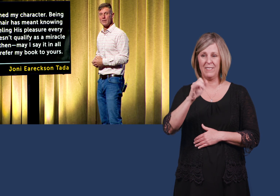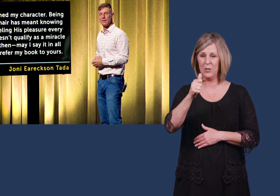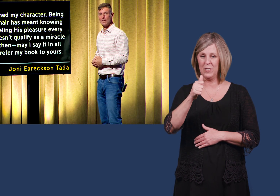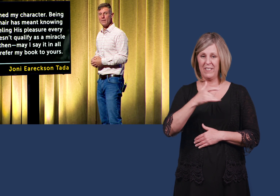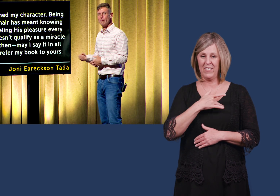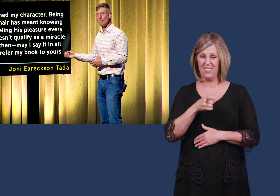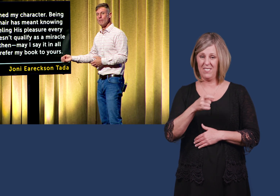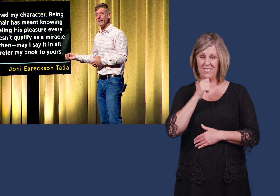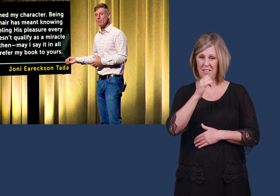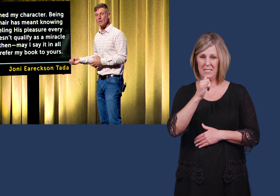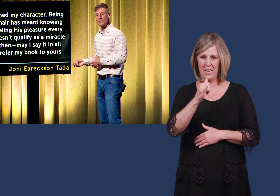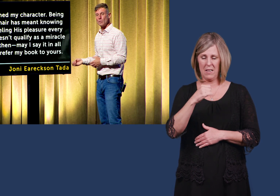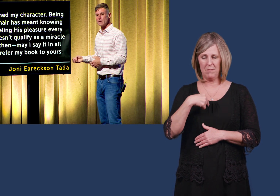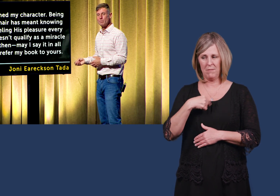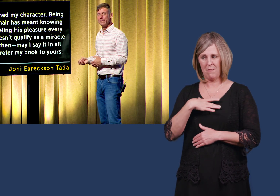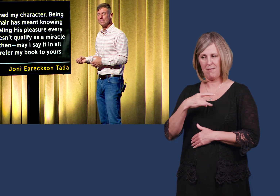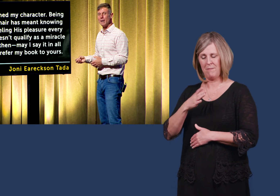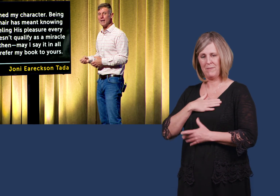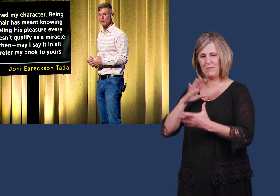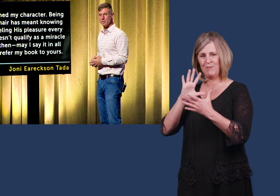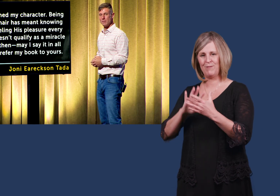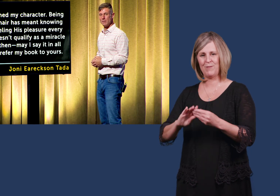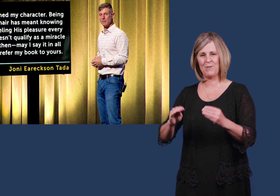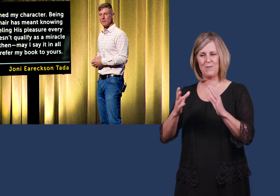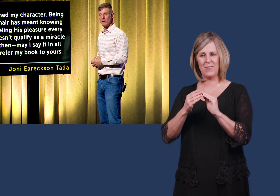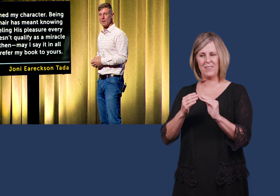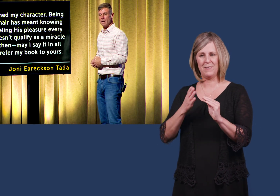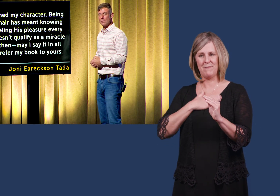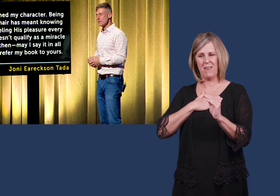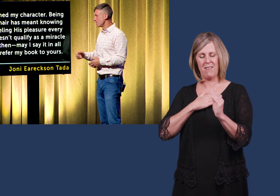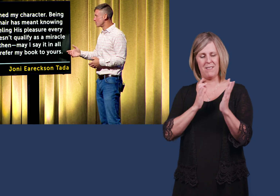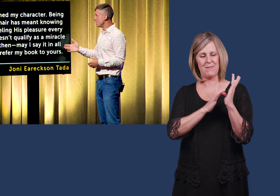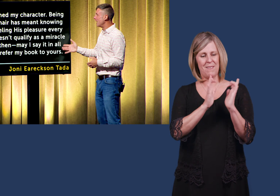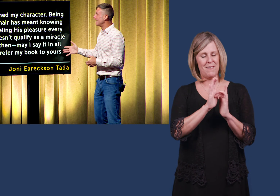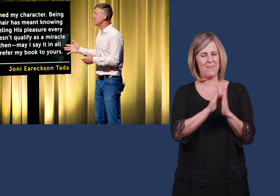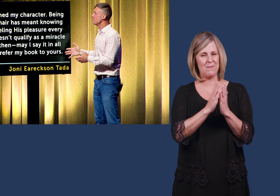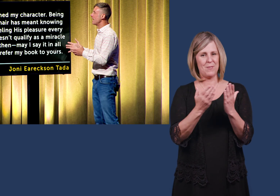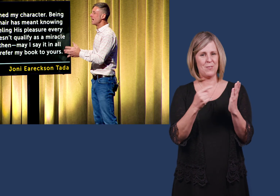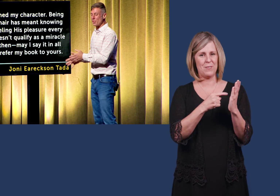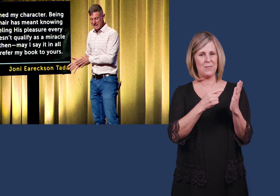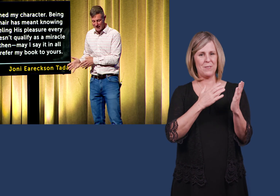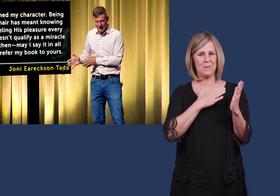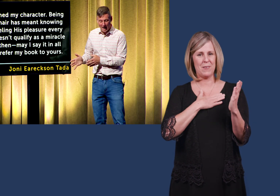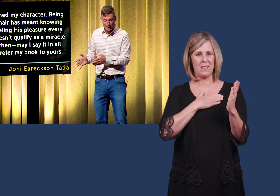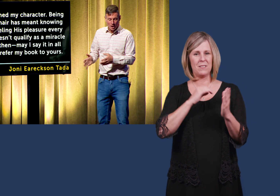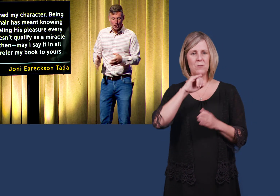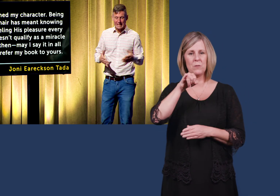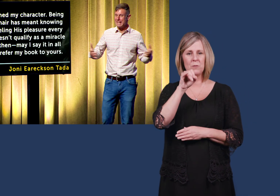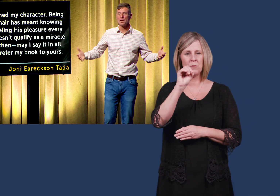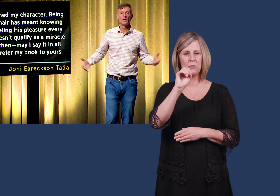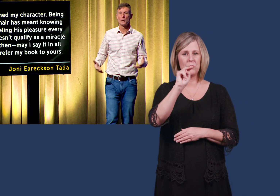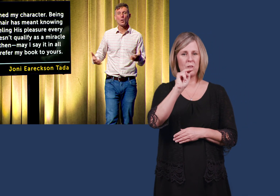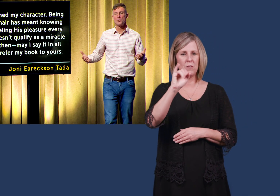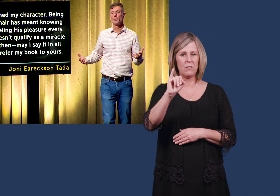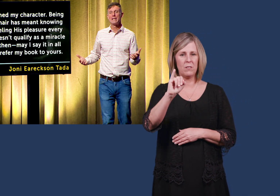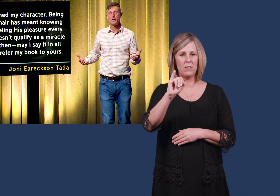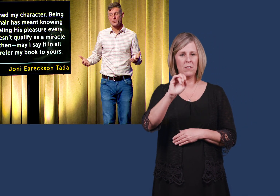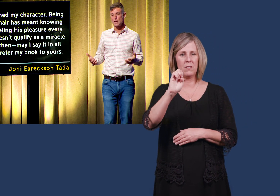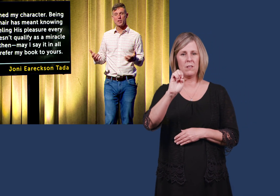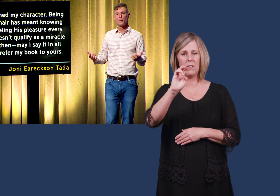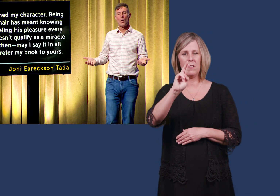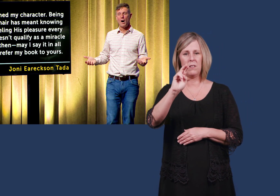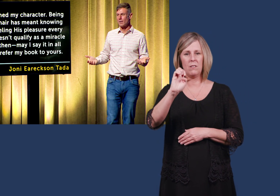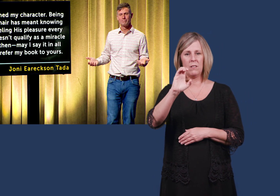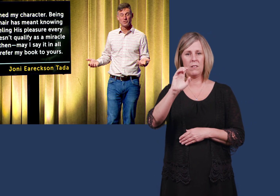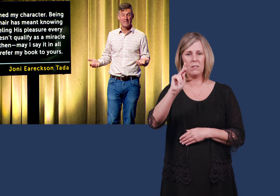yours." My book, of course, being the Bible. Does Joni Erickson Tada think that God could heal her of her quadriplegia so